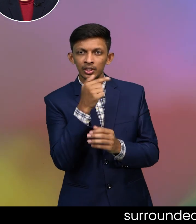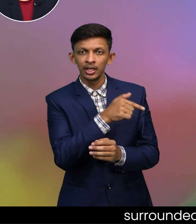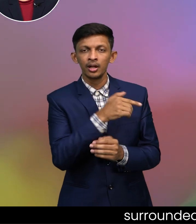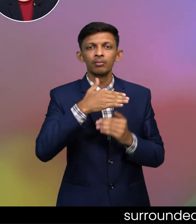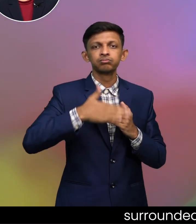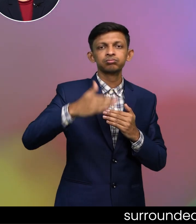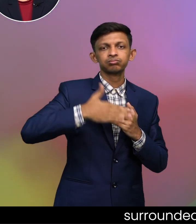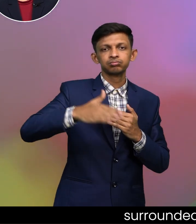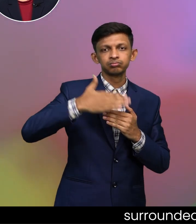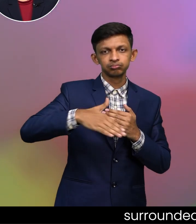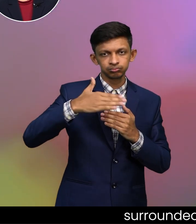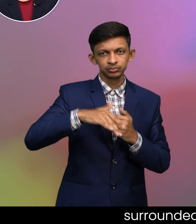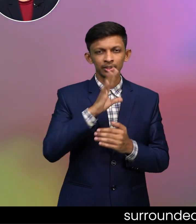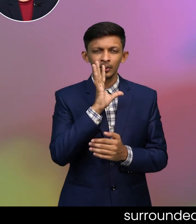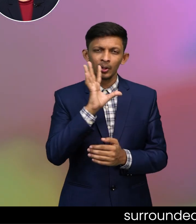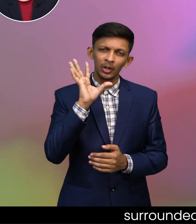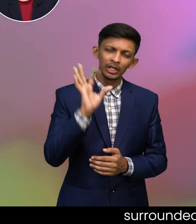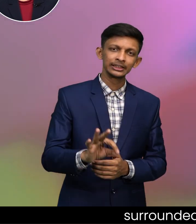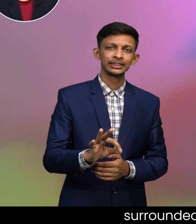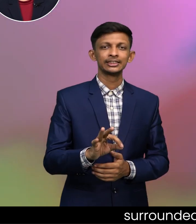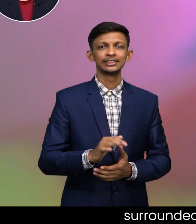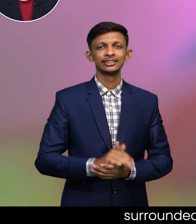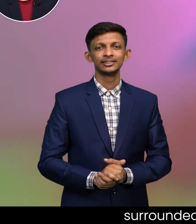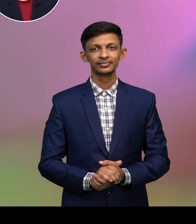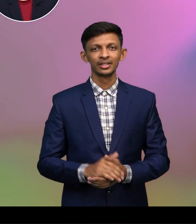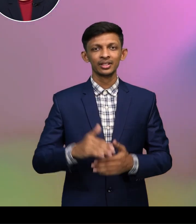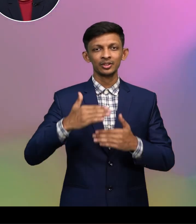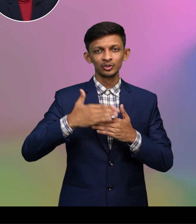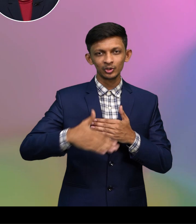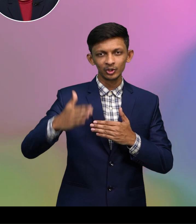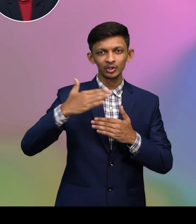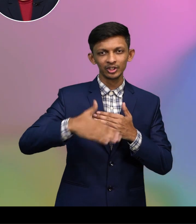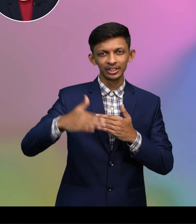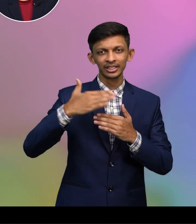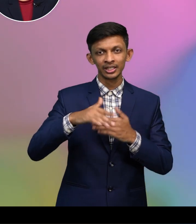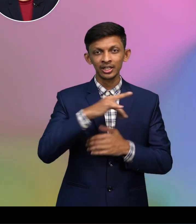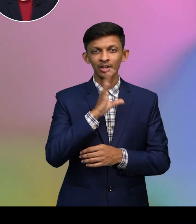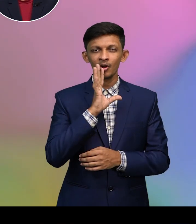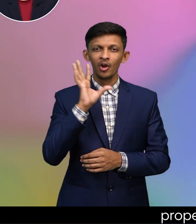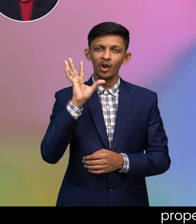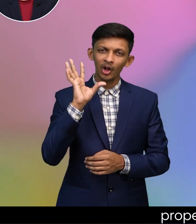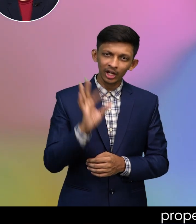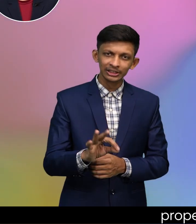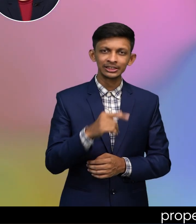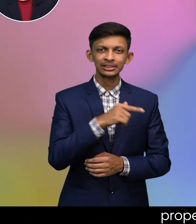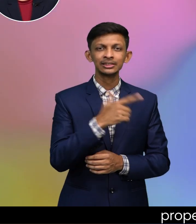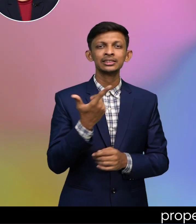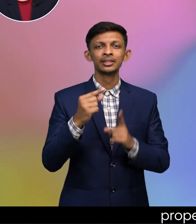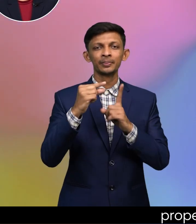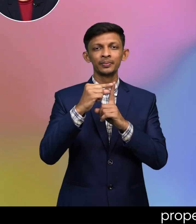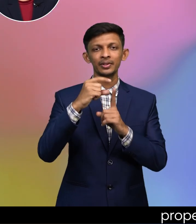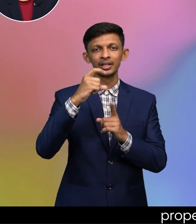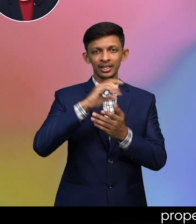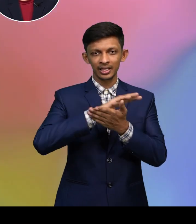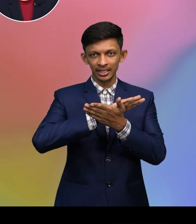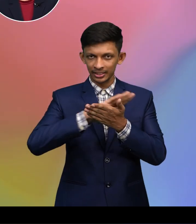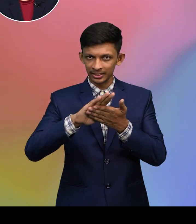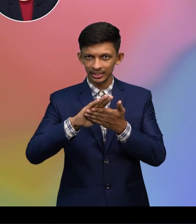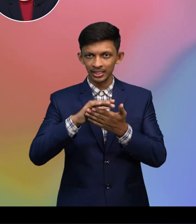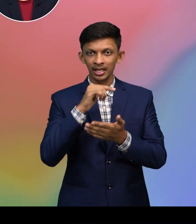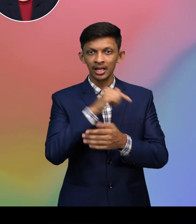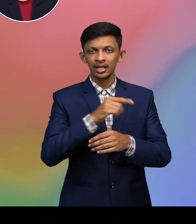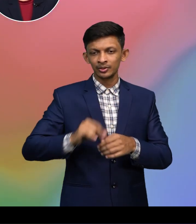and hydrogen secrete from peritubular capillaries into